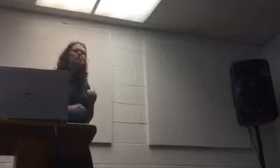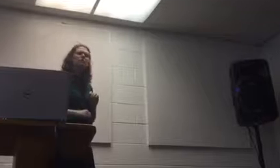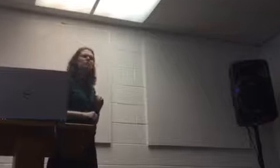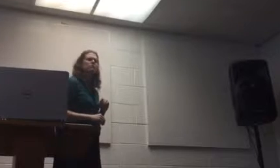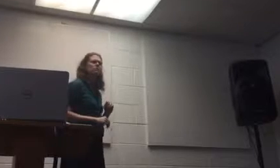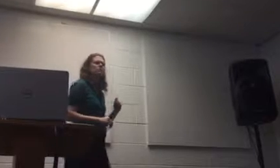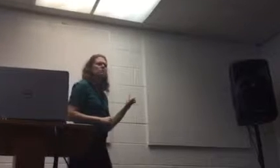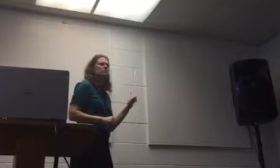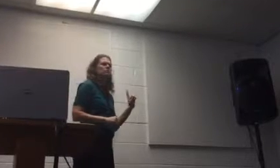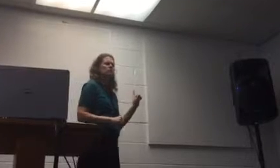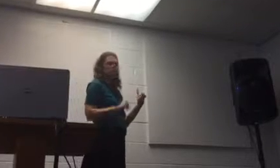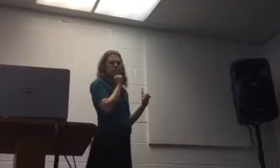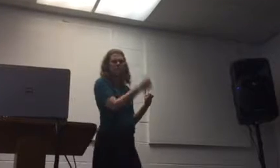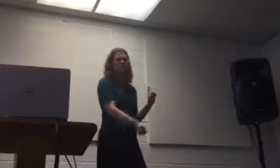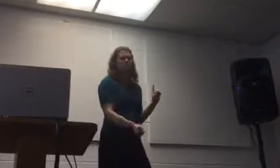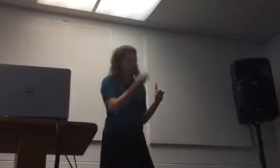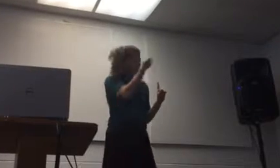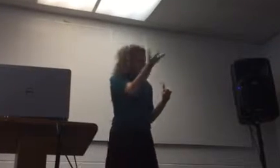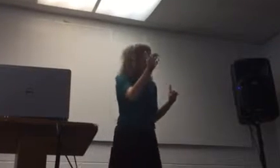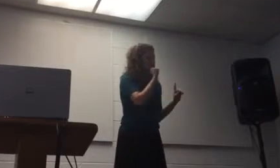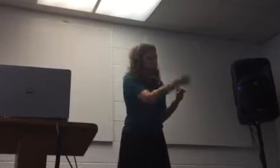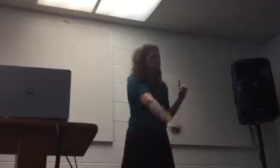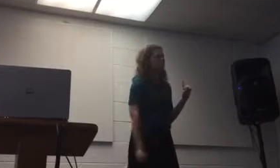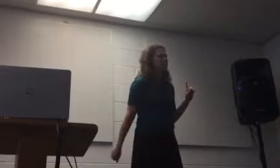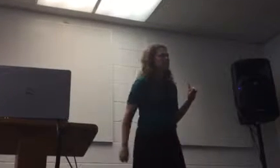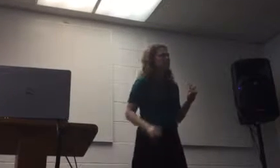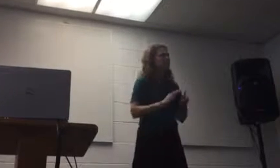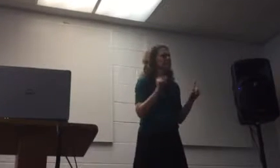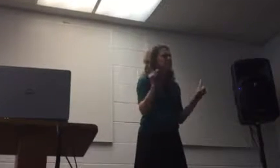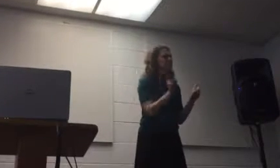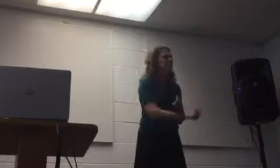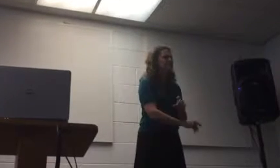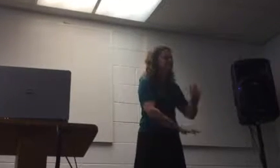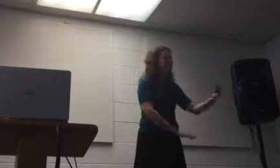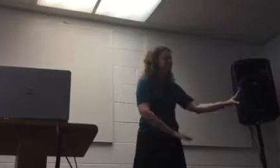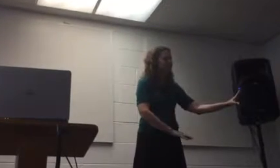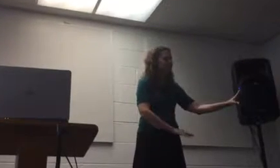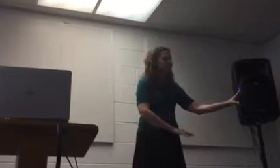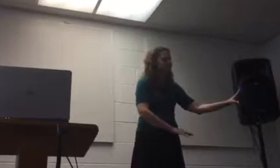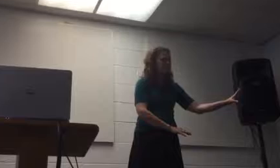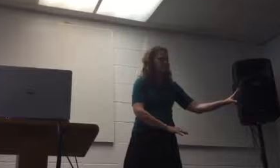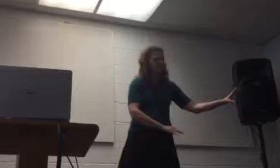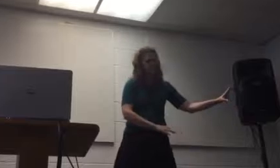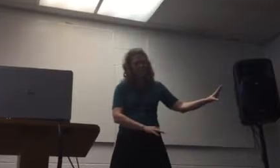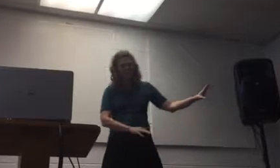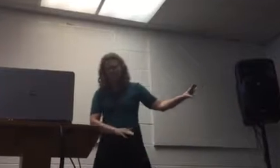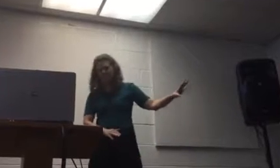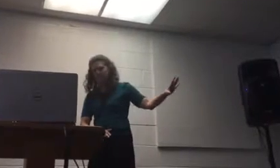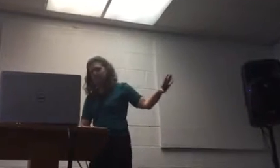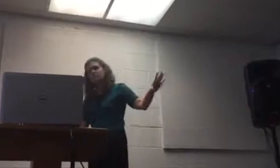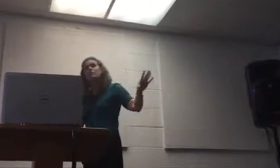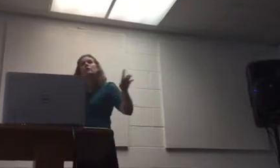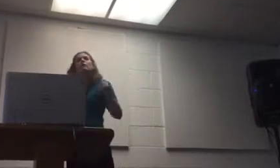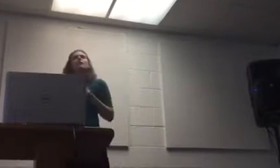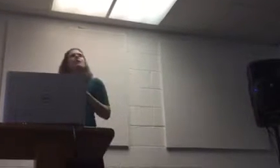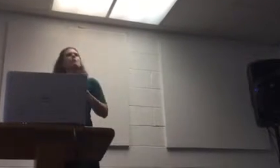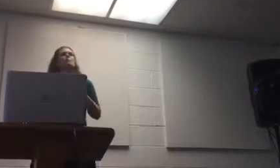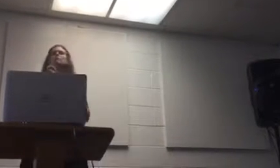than, but it's obviously not, and I'm telling you today that it is not. It is a complex